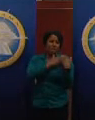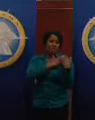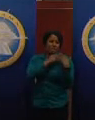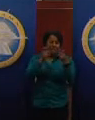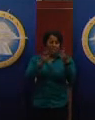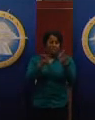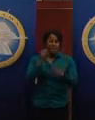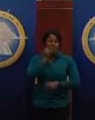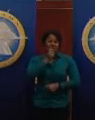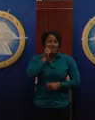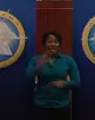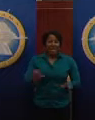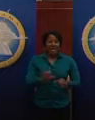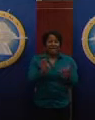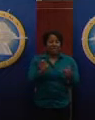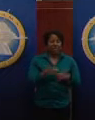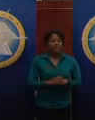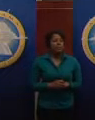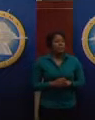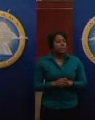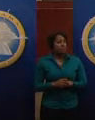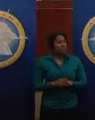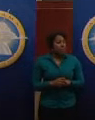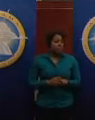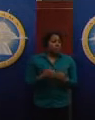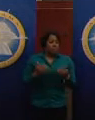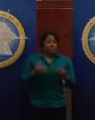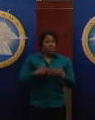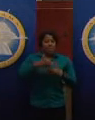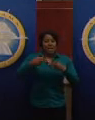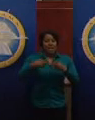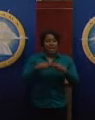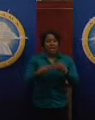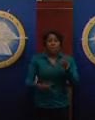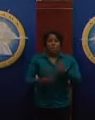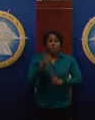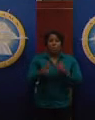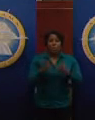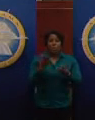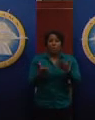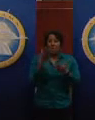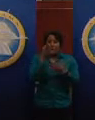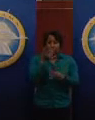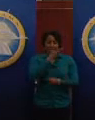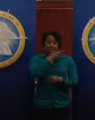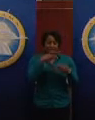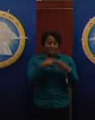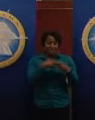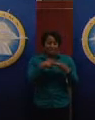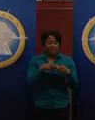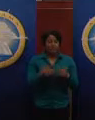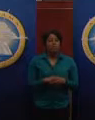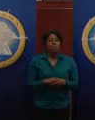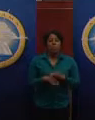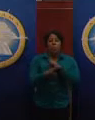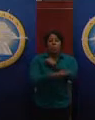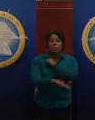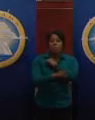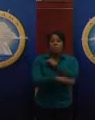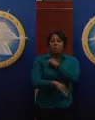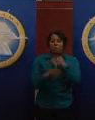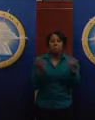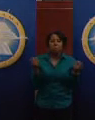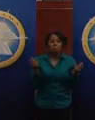we're going to go to the next slide, and this is probably the one everybody's interested in. So what will school look like in the fall? Will our